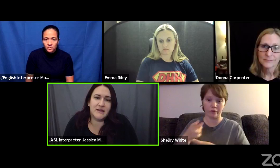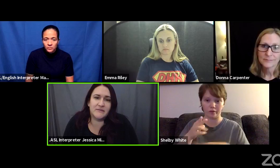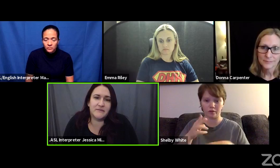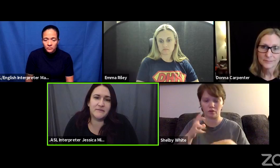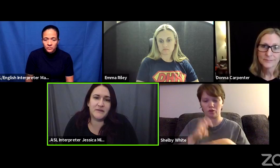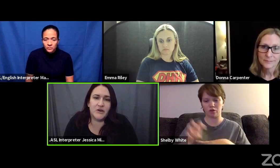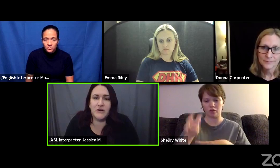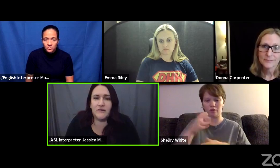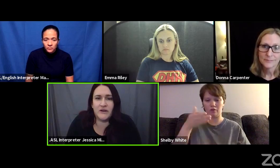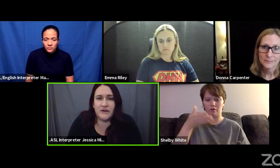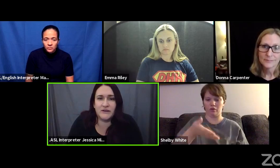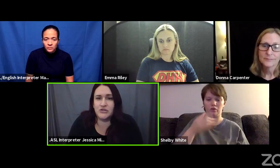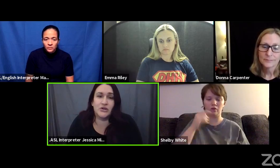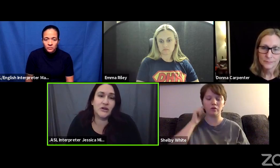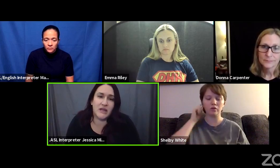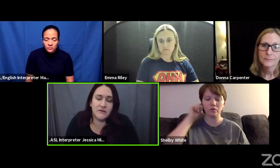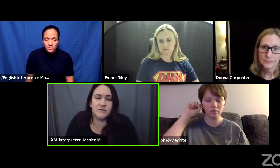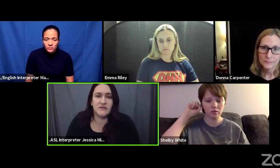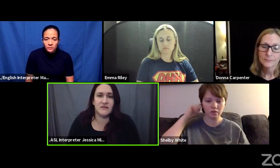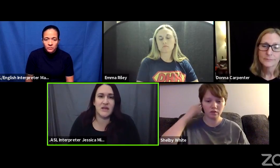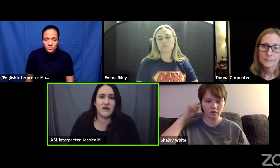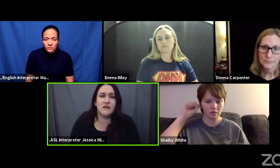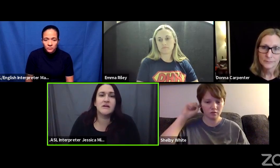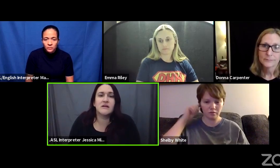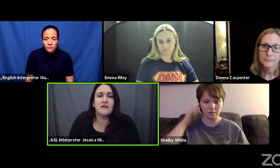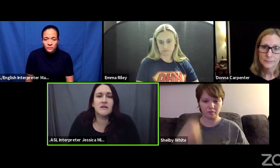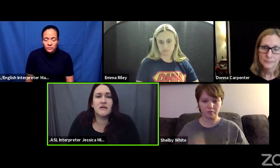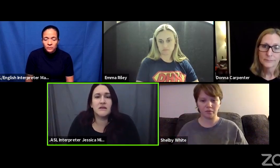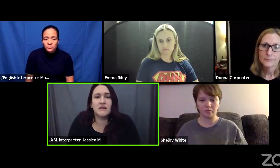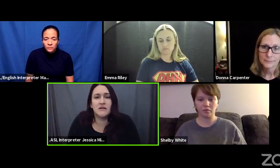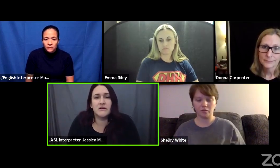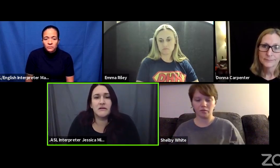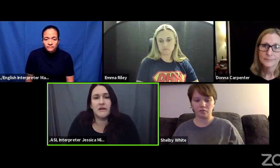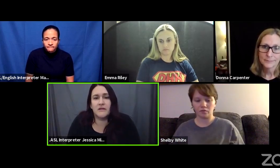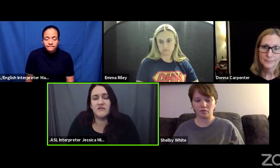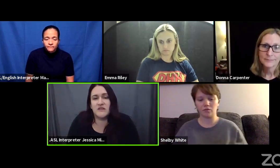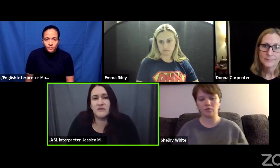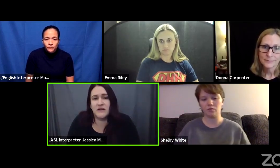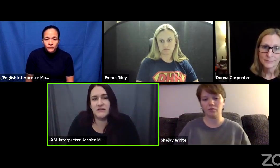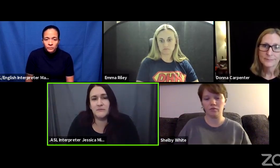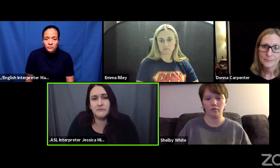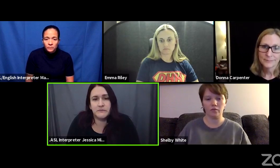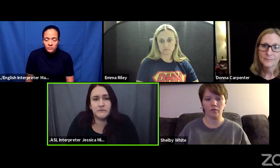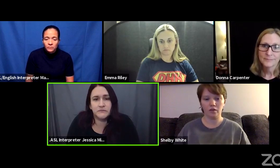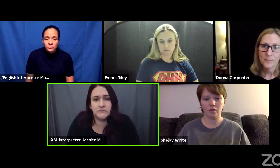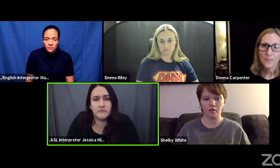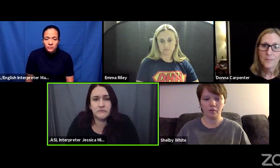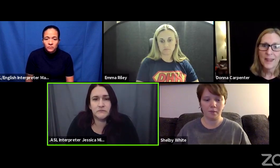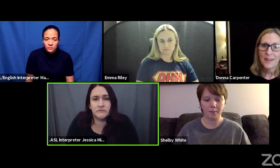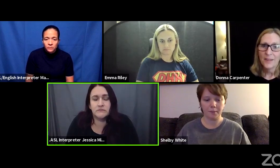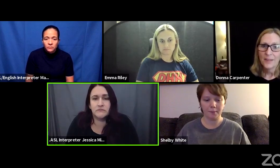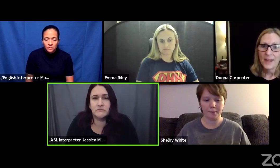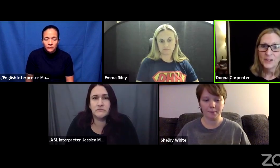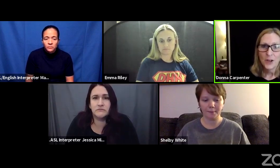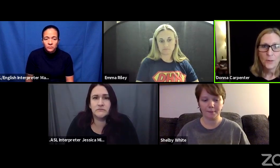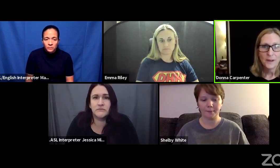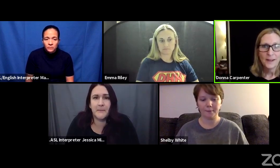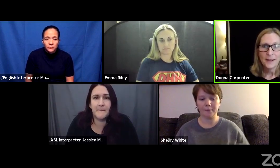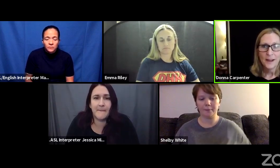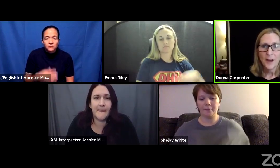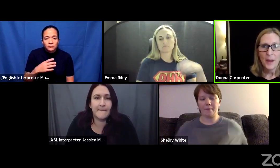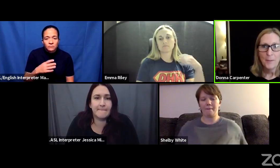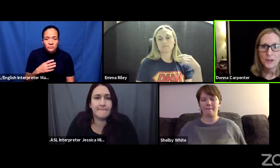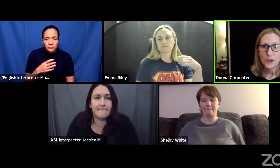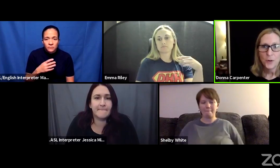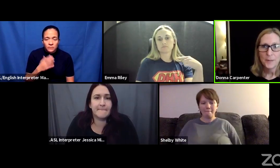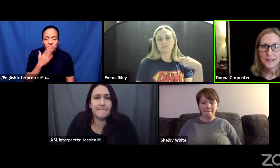my deaf and hard of hearing journey was there. So that's what I did. Thanks,